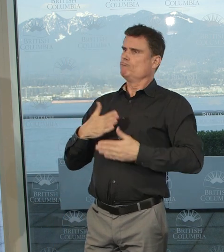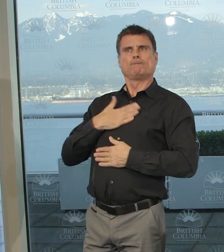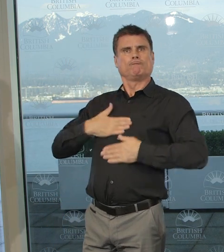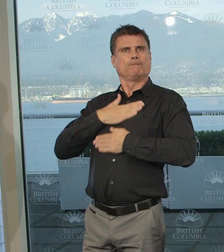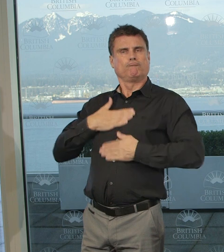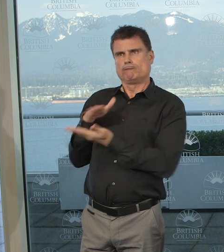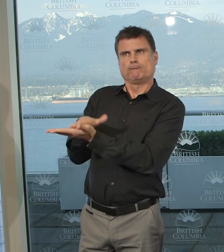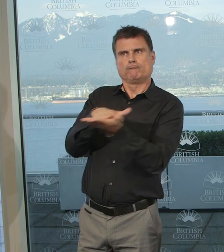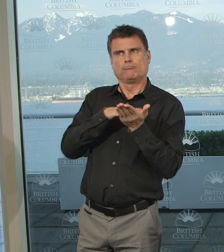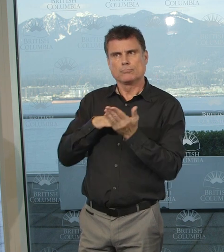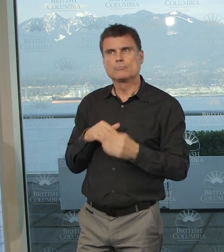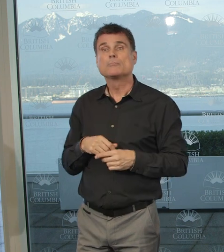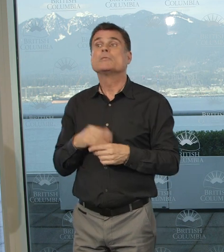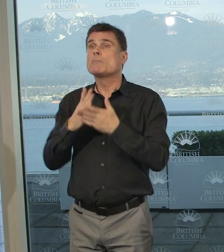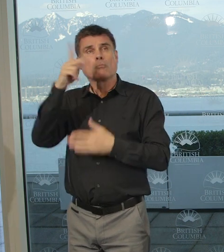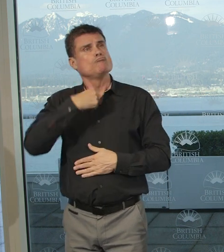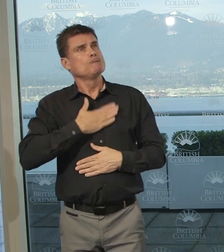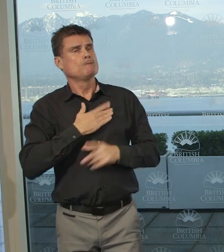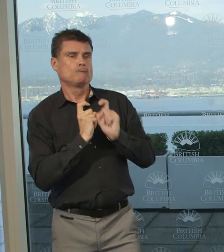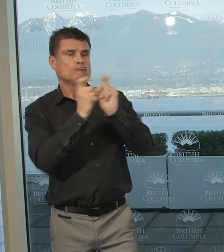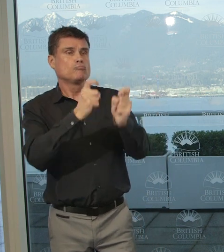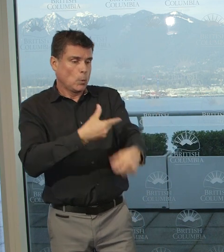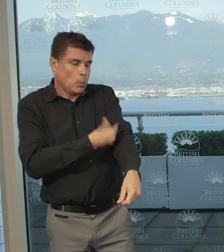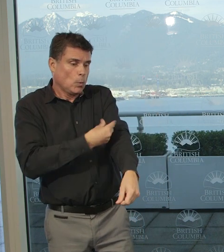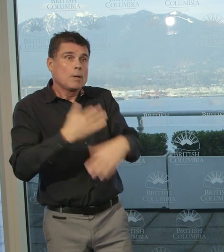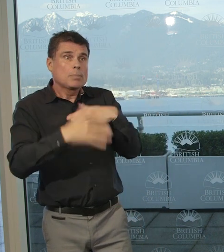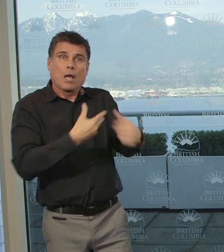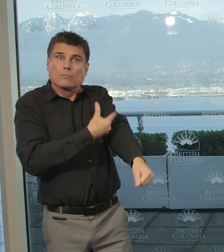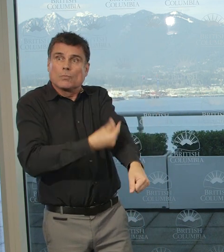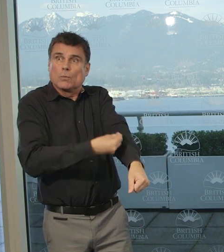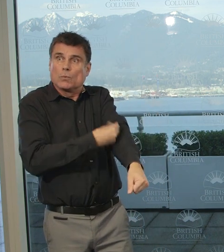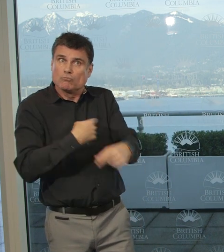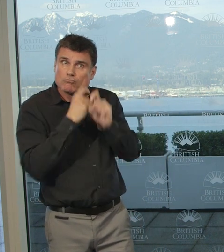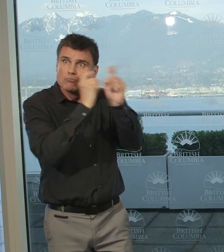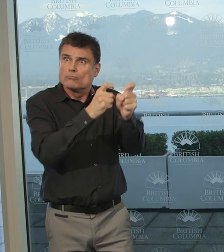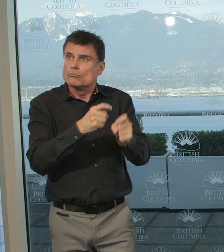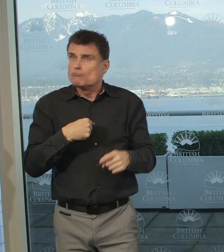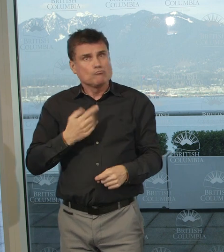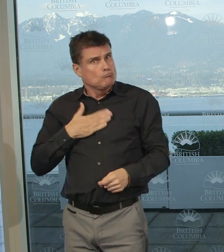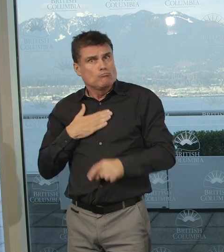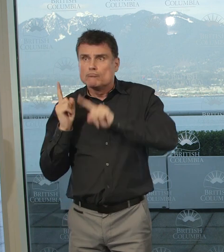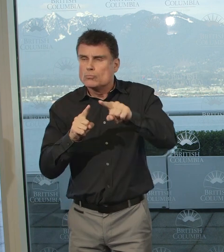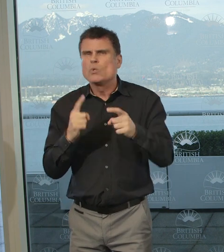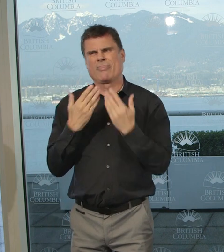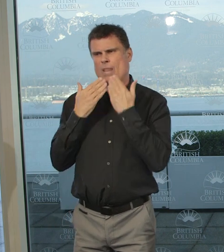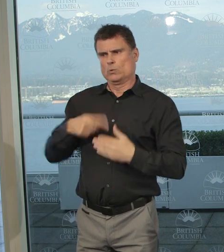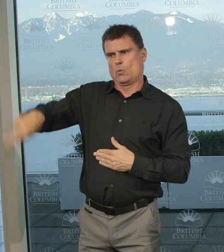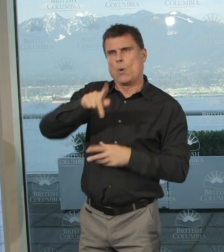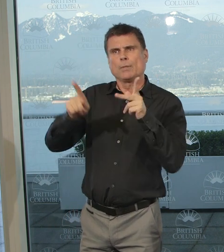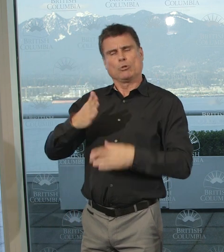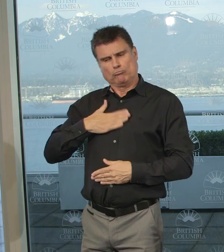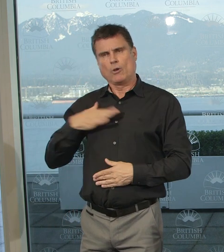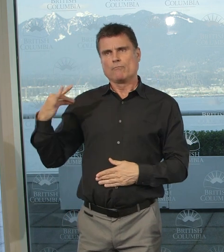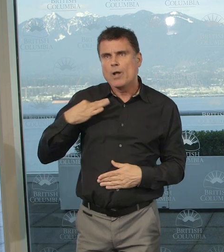is exceptional and speaks well of our province and who we are. Dr. Henry has made it clear from the start, what we ask British